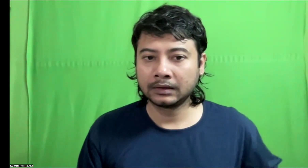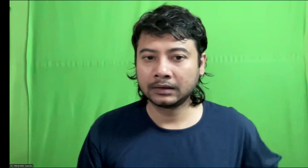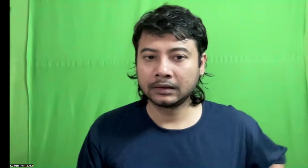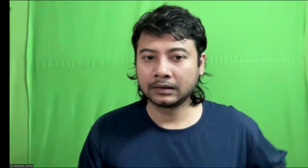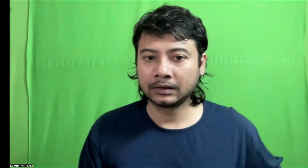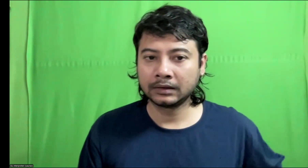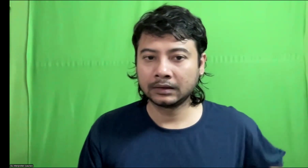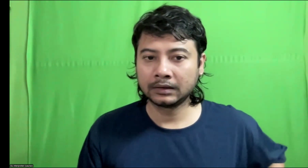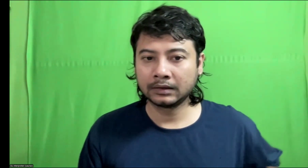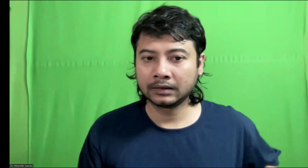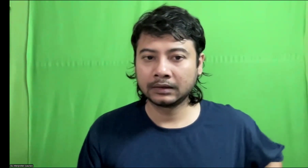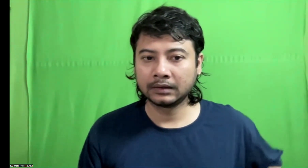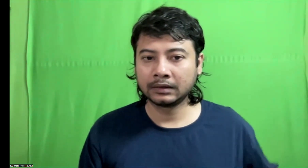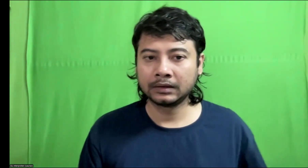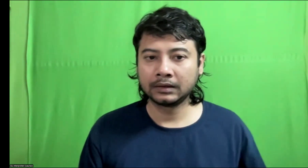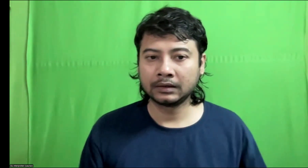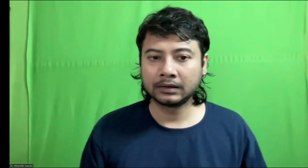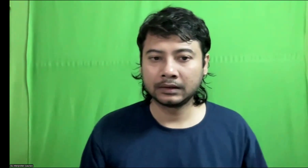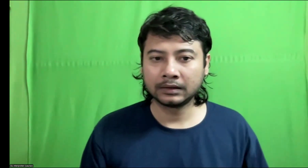Immediately, when a person comes,